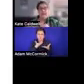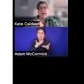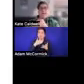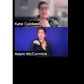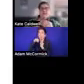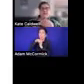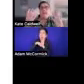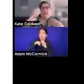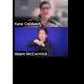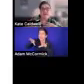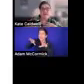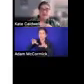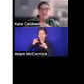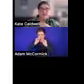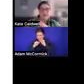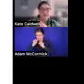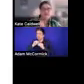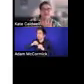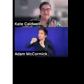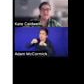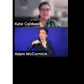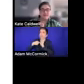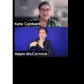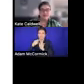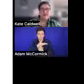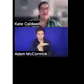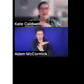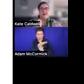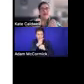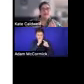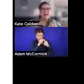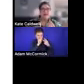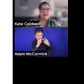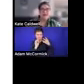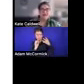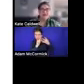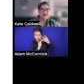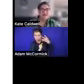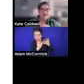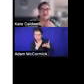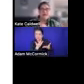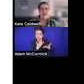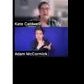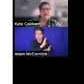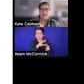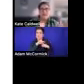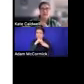process. Sorry, I'm a researcher, so sometimes I say research, but a lot of these are